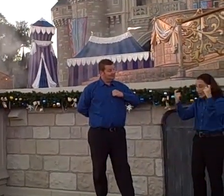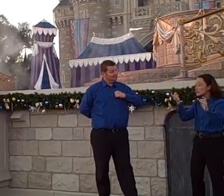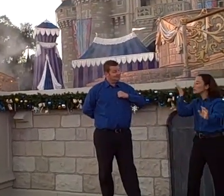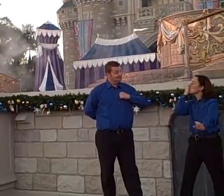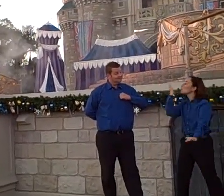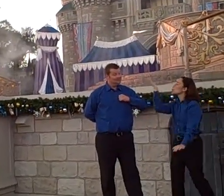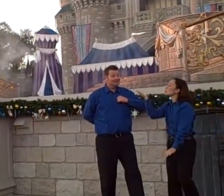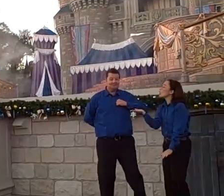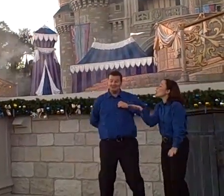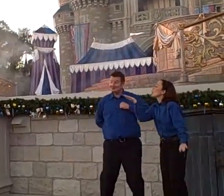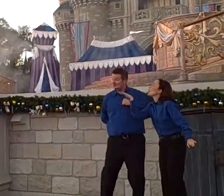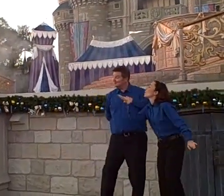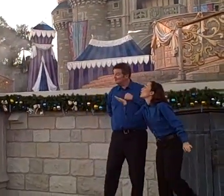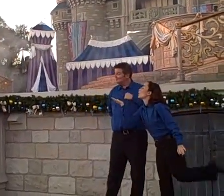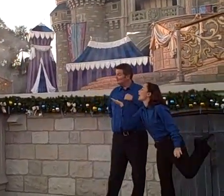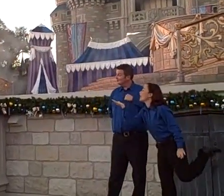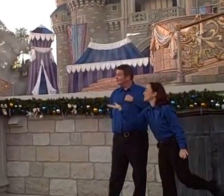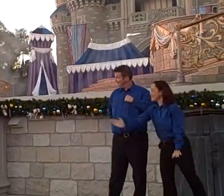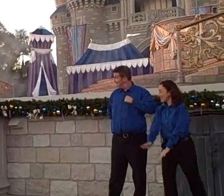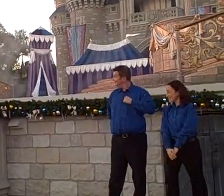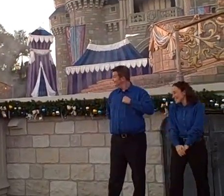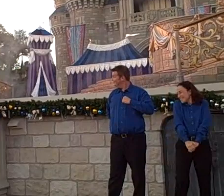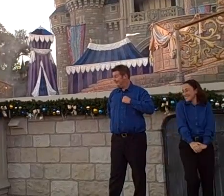still have our dreams.